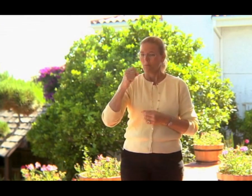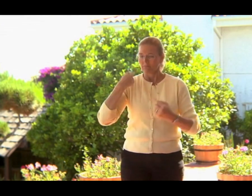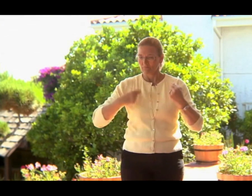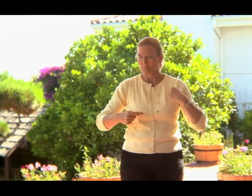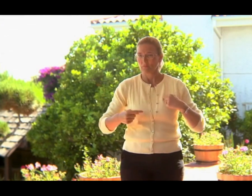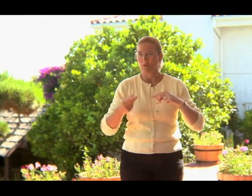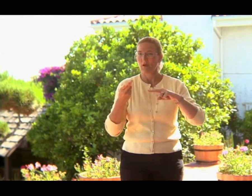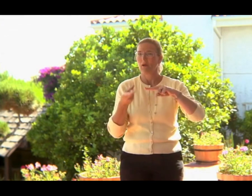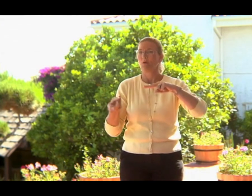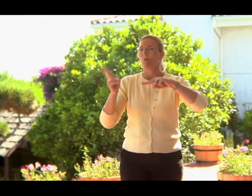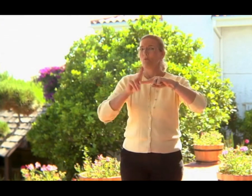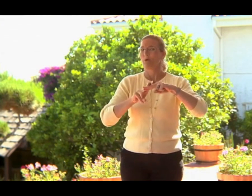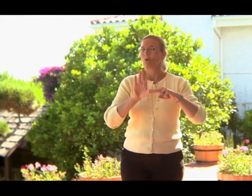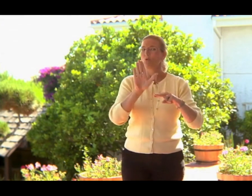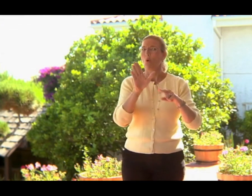However, having a lot of moles